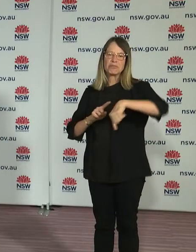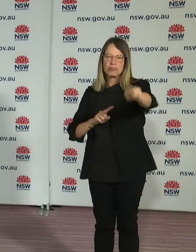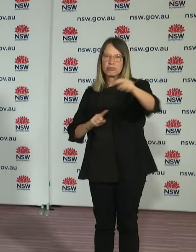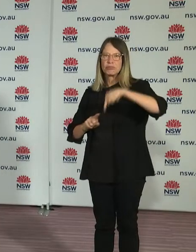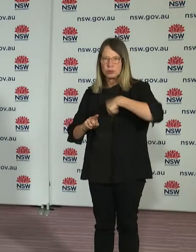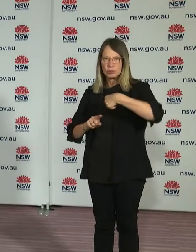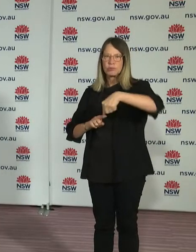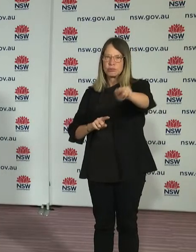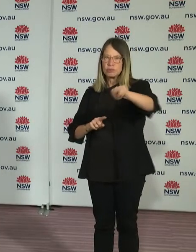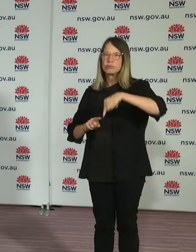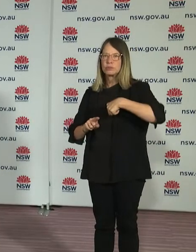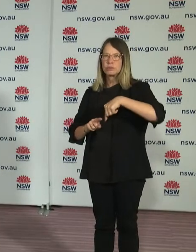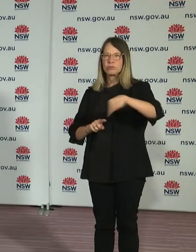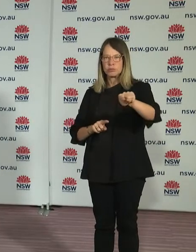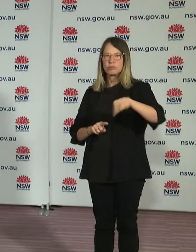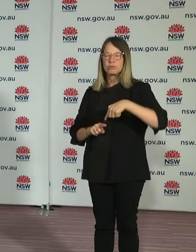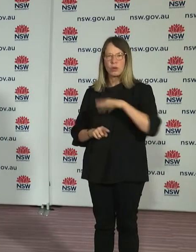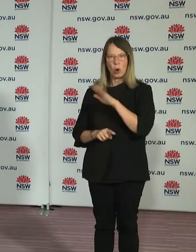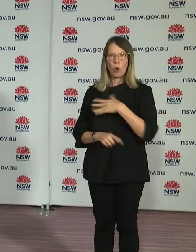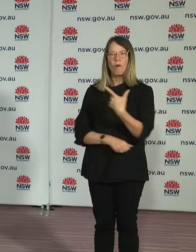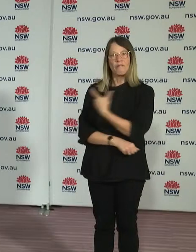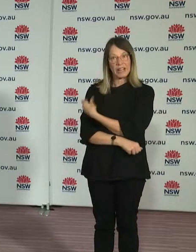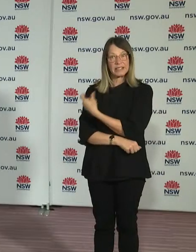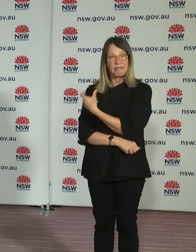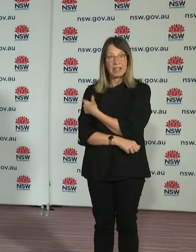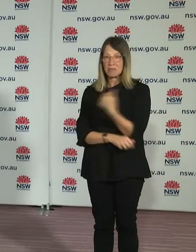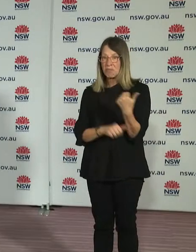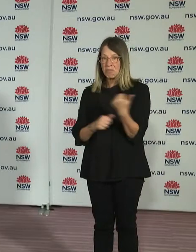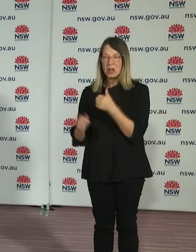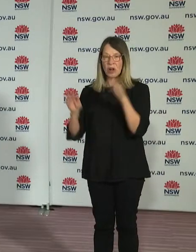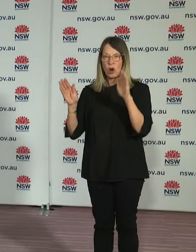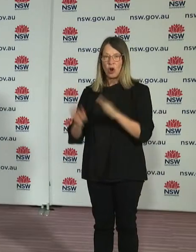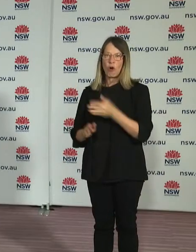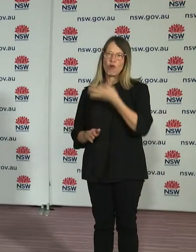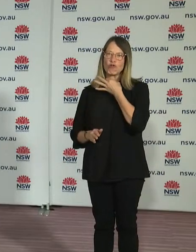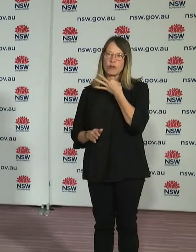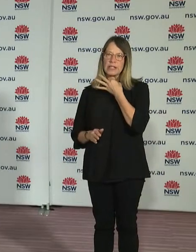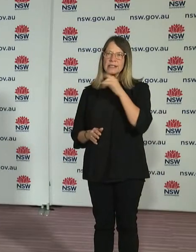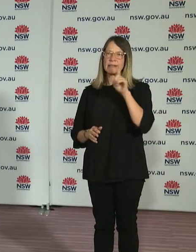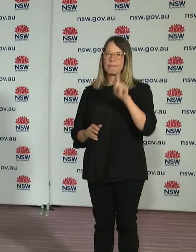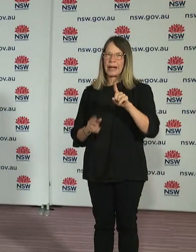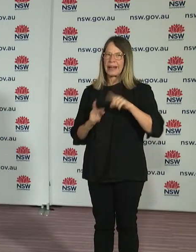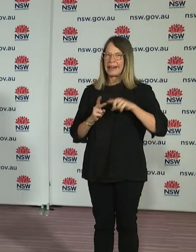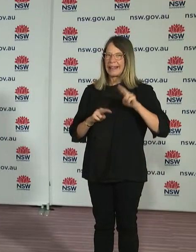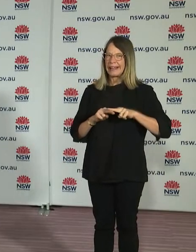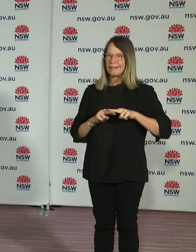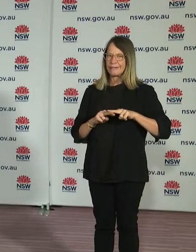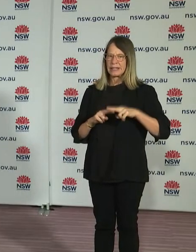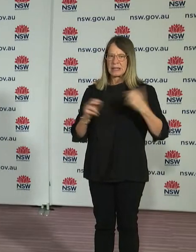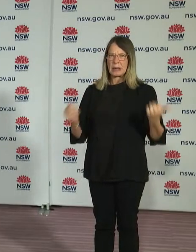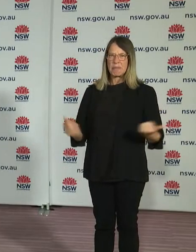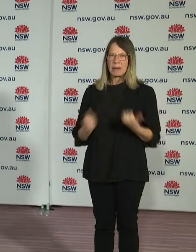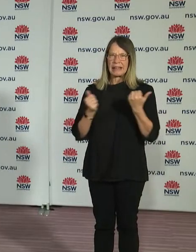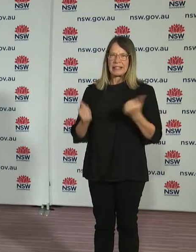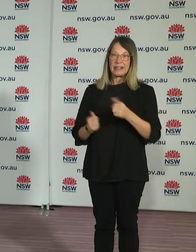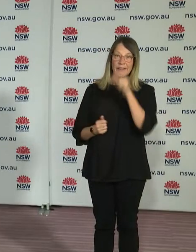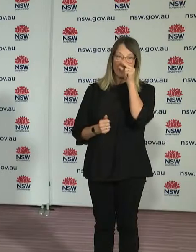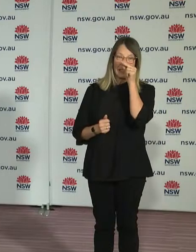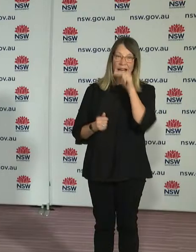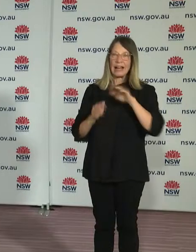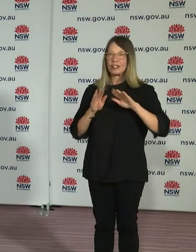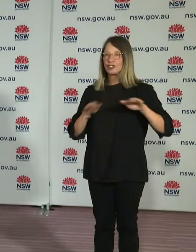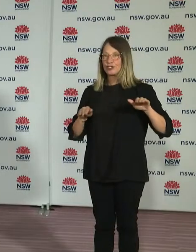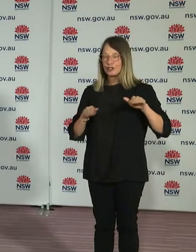situation. If you've got a situation where you've got lots of young children in an indoor